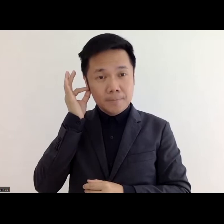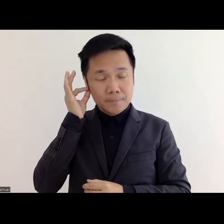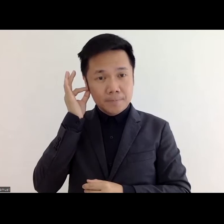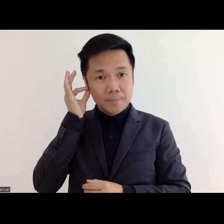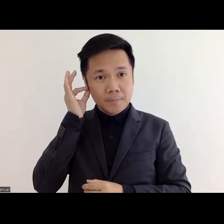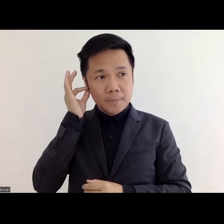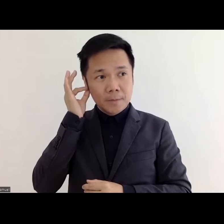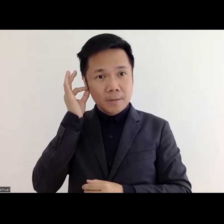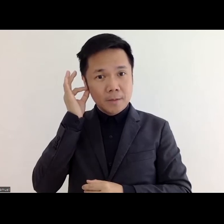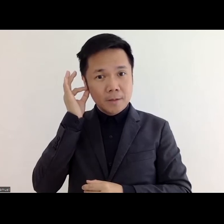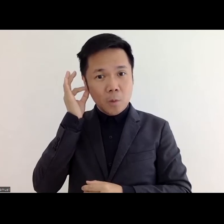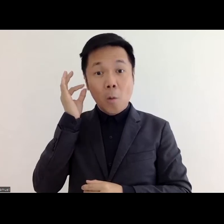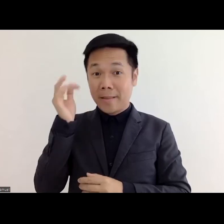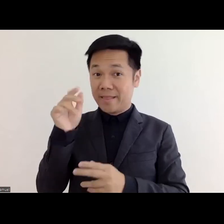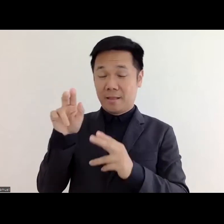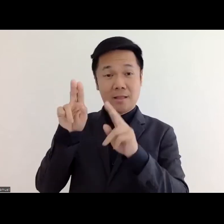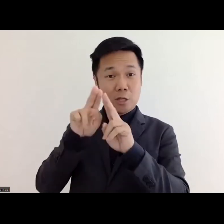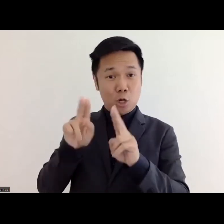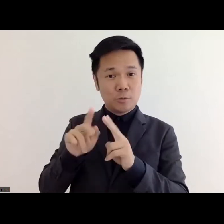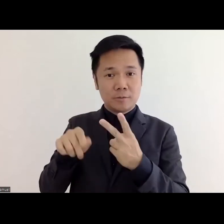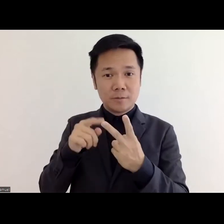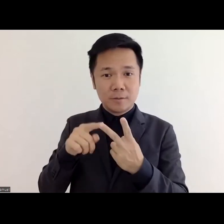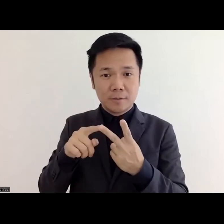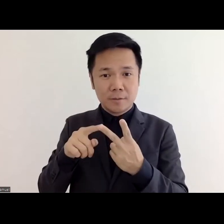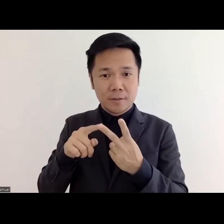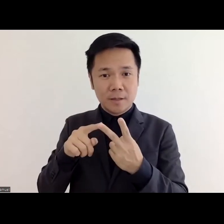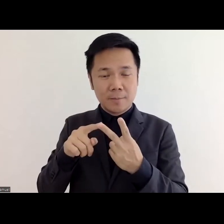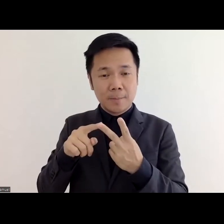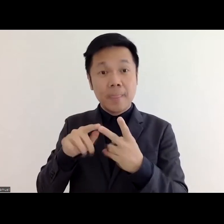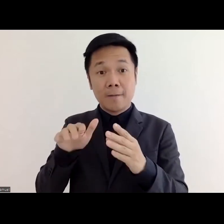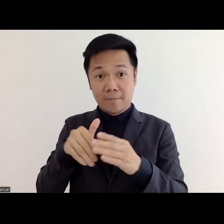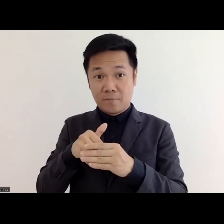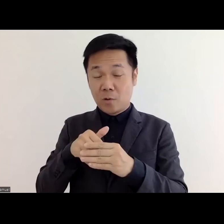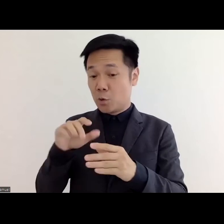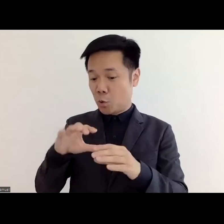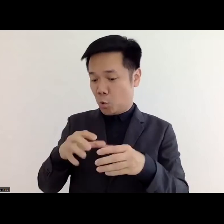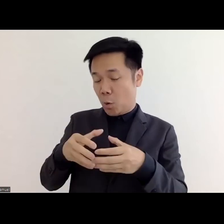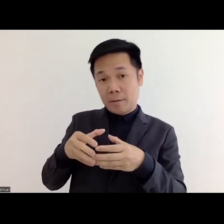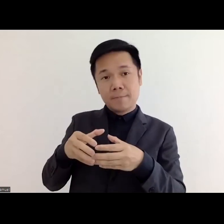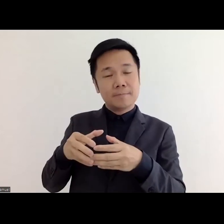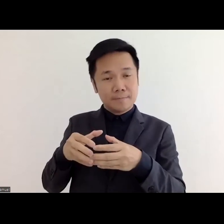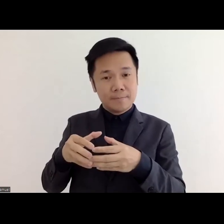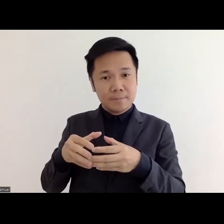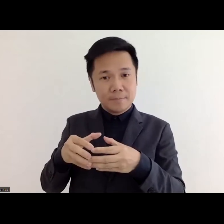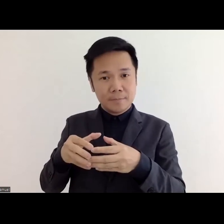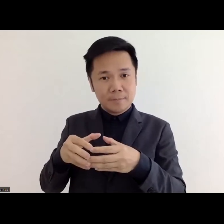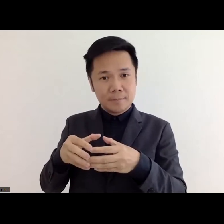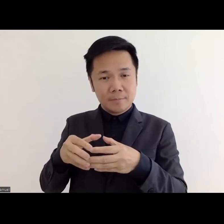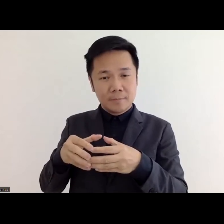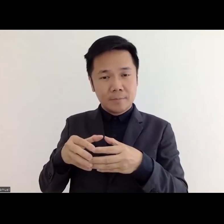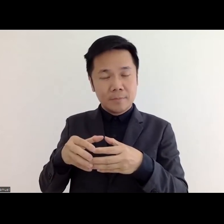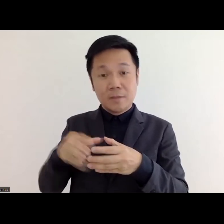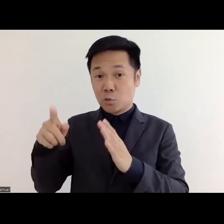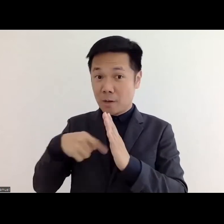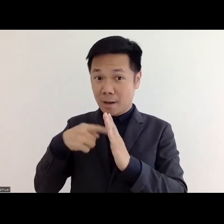Women Enabled International and serves on the advisory committees of ARO HYP Sri